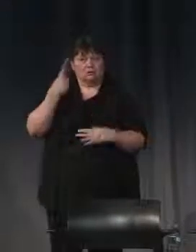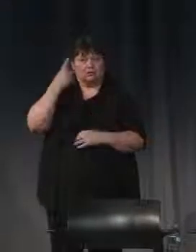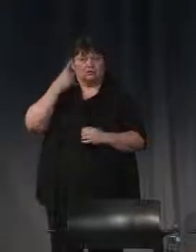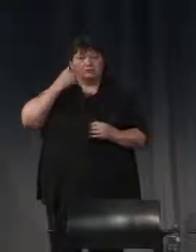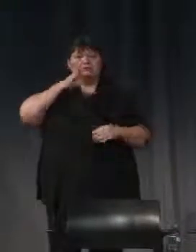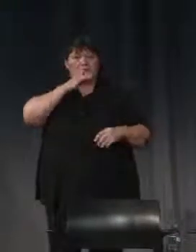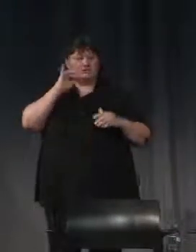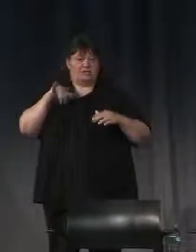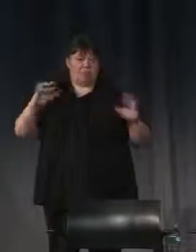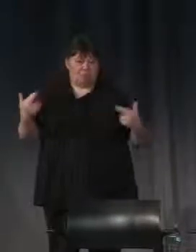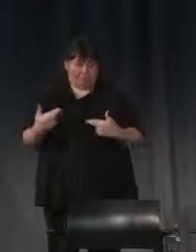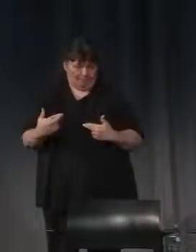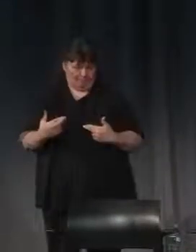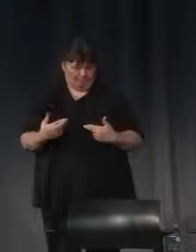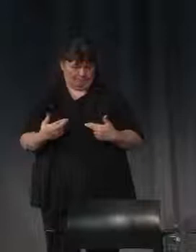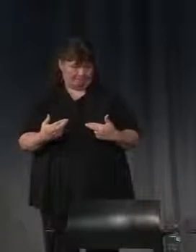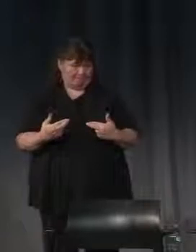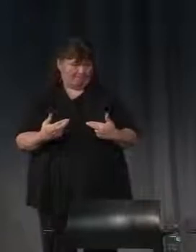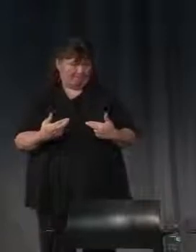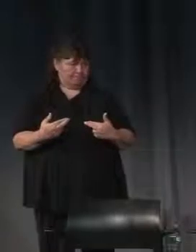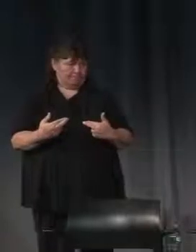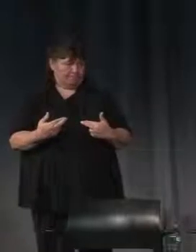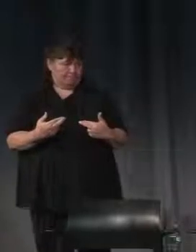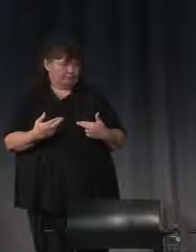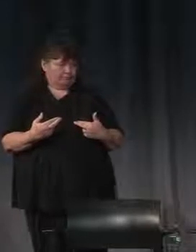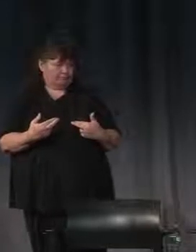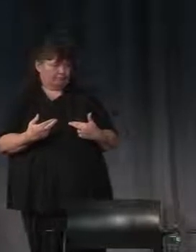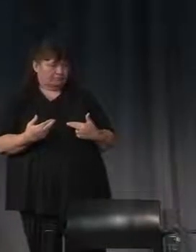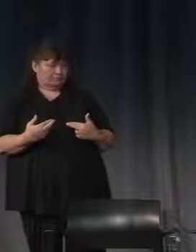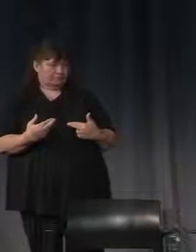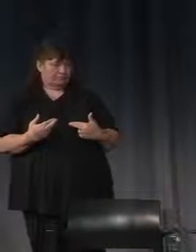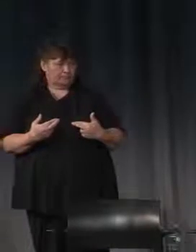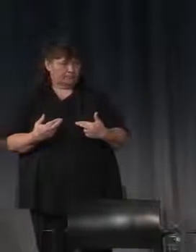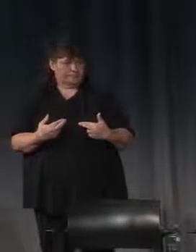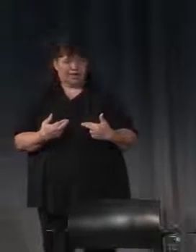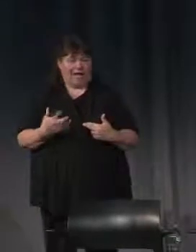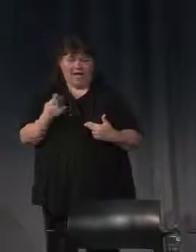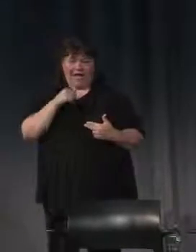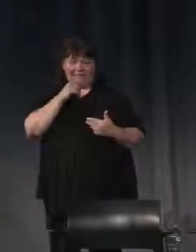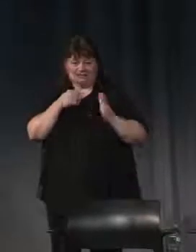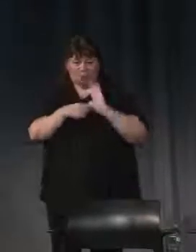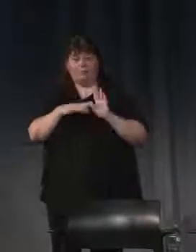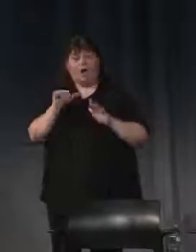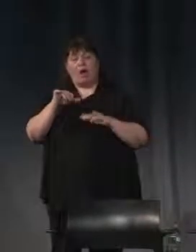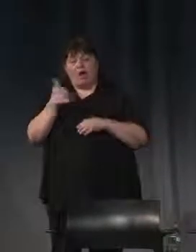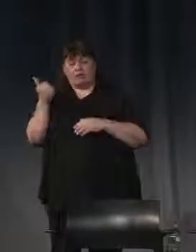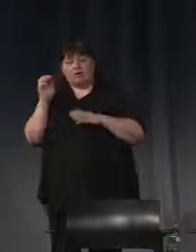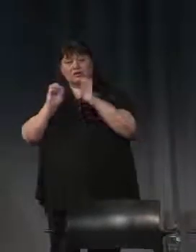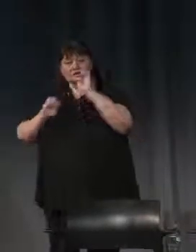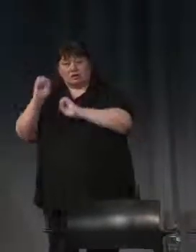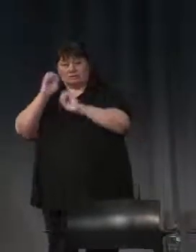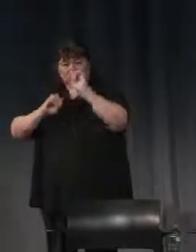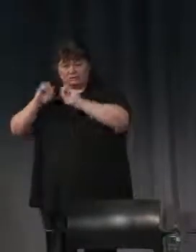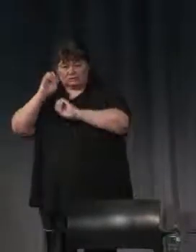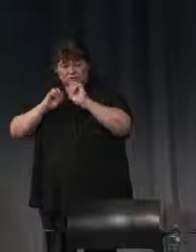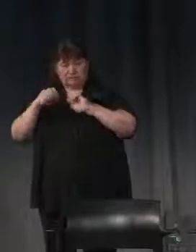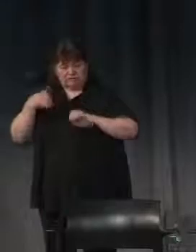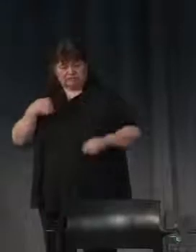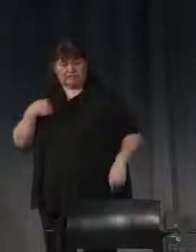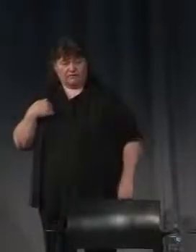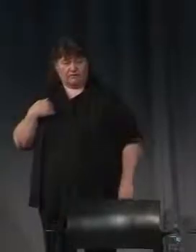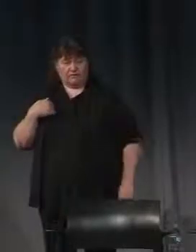in that room. And so in the interest of time, I actually didn't show you this, but in those experiments that I described where we